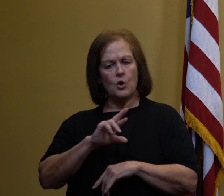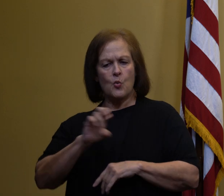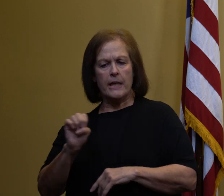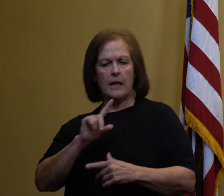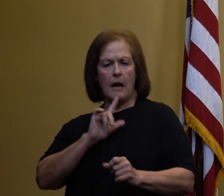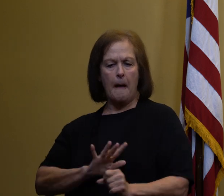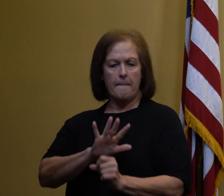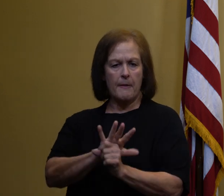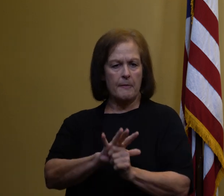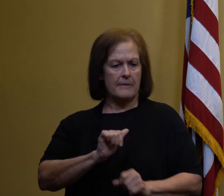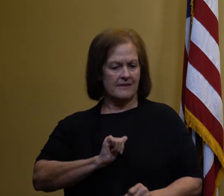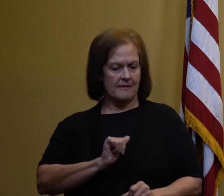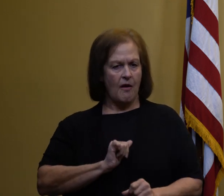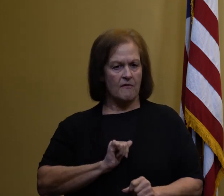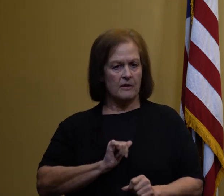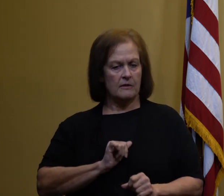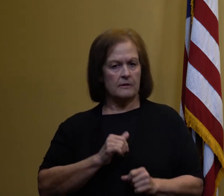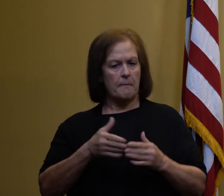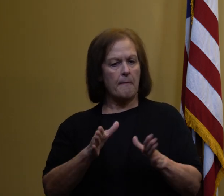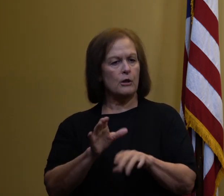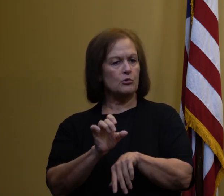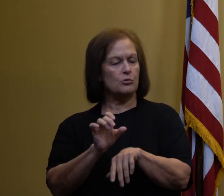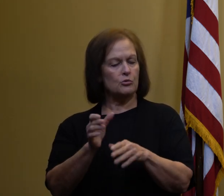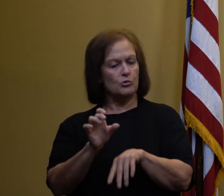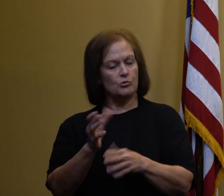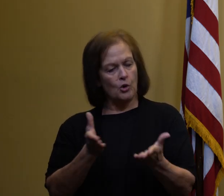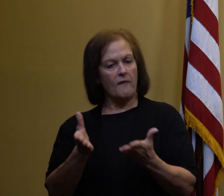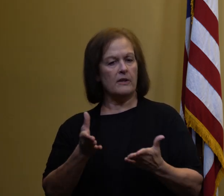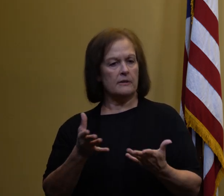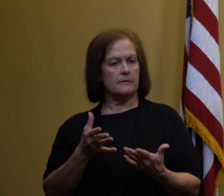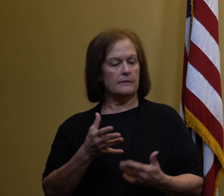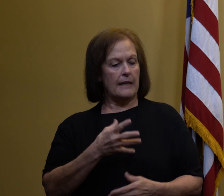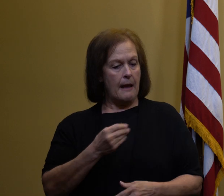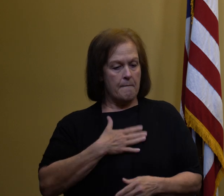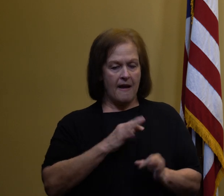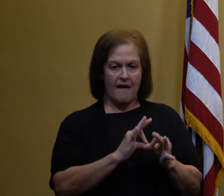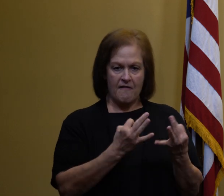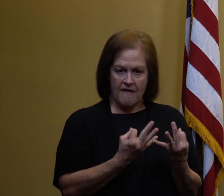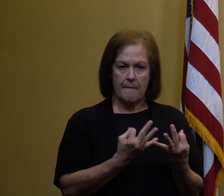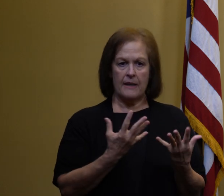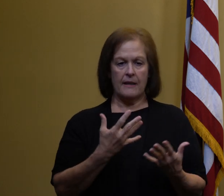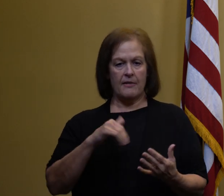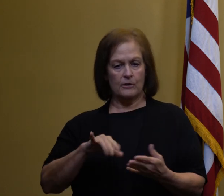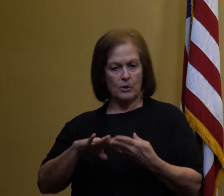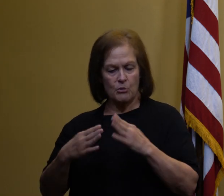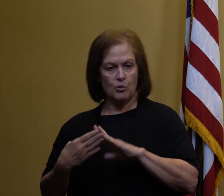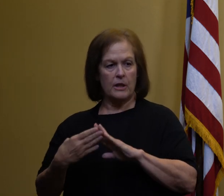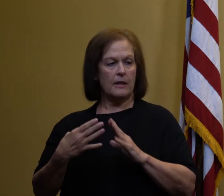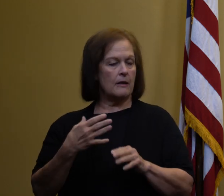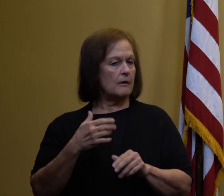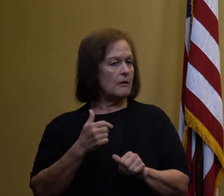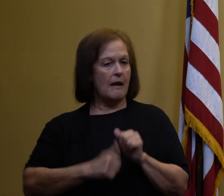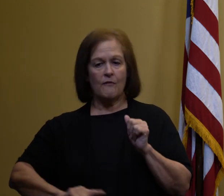myself in public service, and one that my family as a whole has been committed to in this community, and quite frankly, wherever